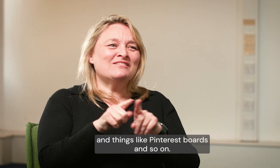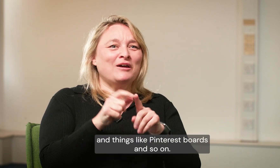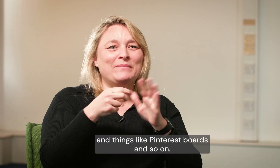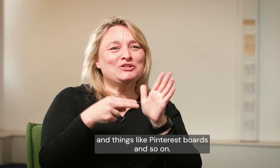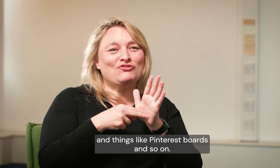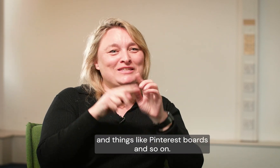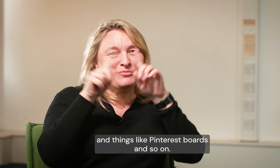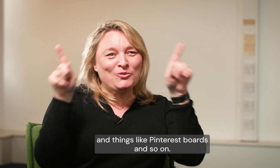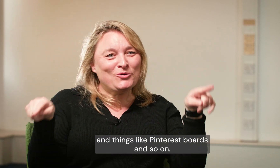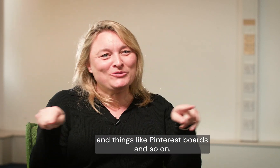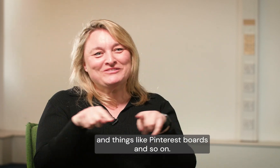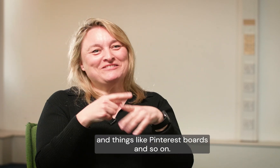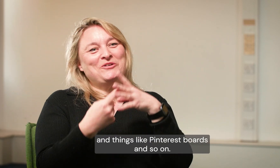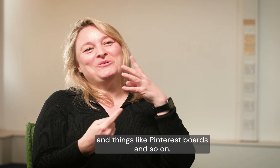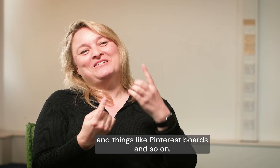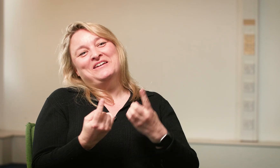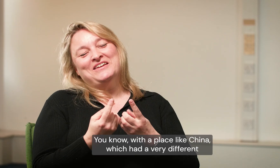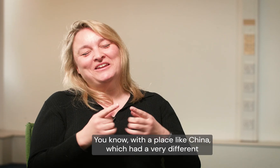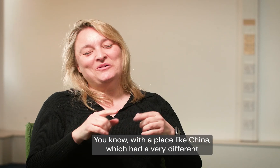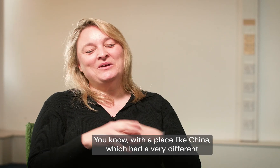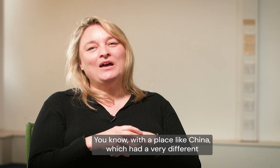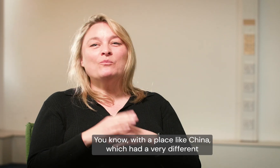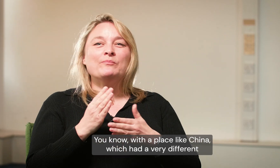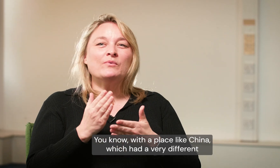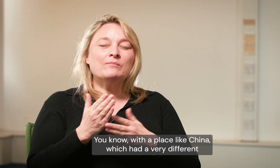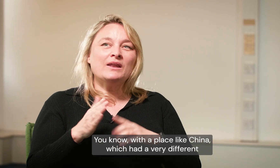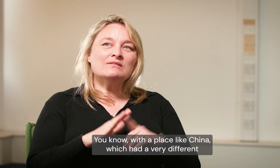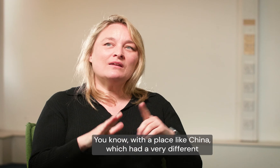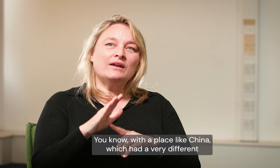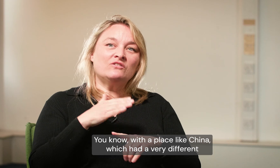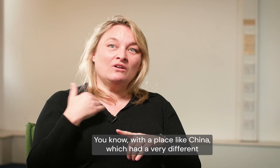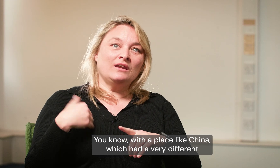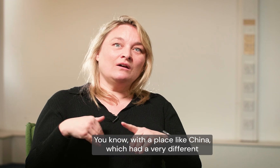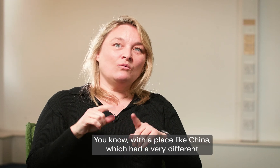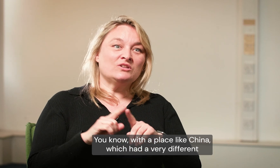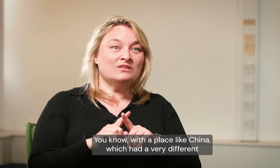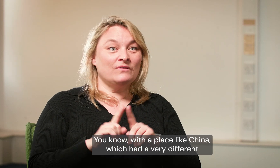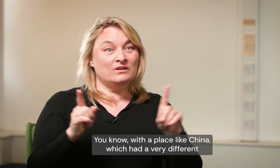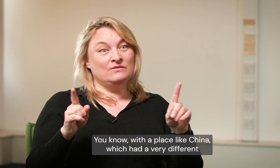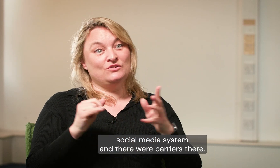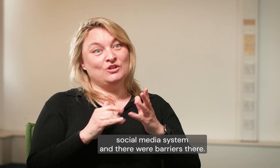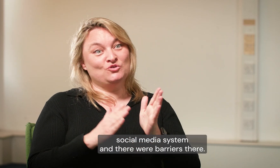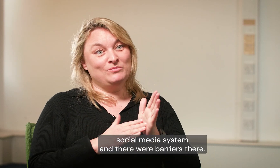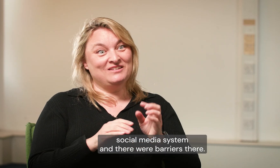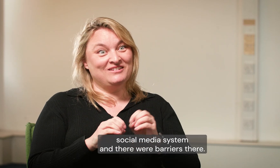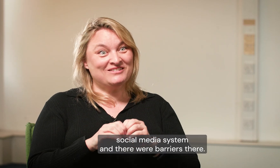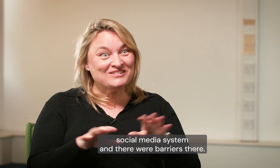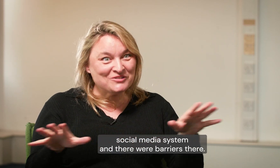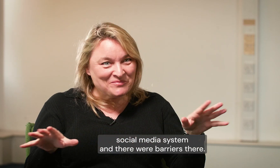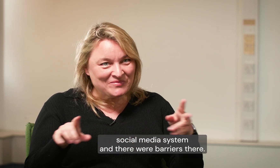like Pinterest boards and so on. You know, with a place like China, which had a very different social media system,